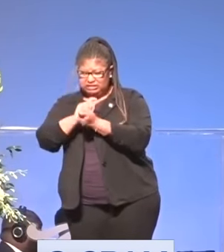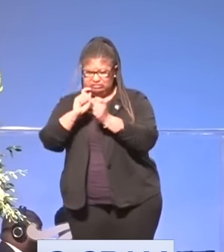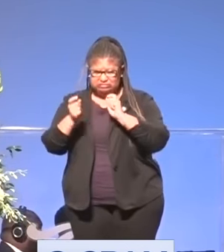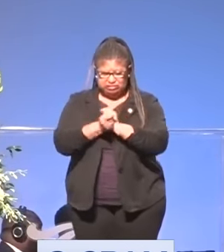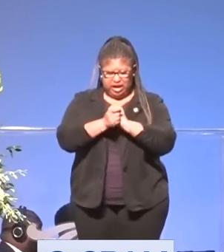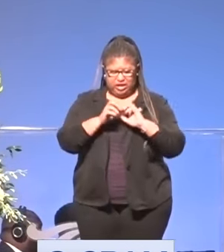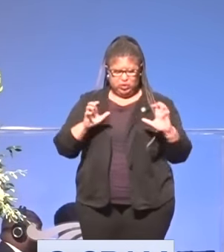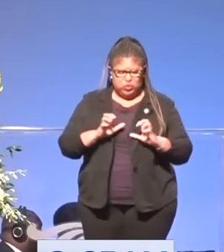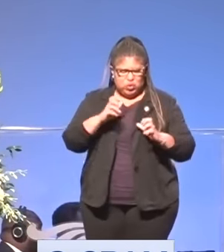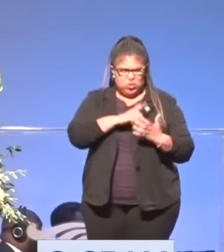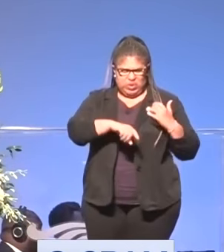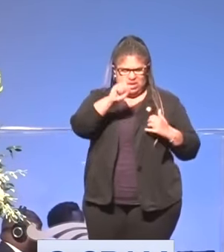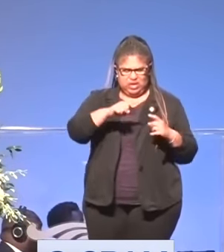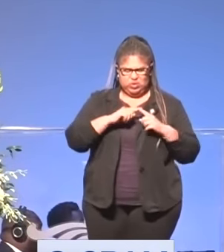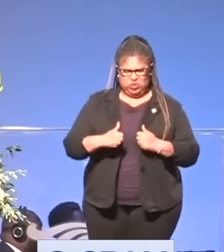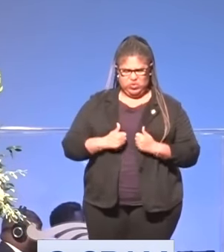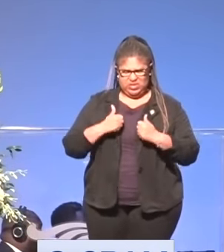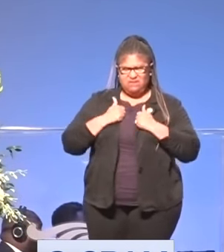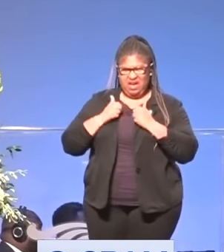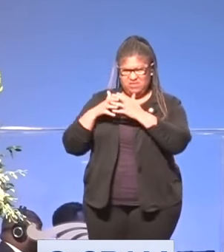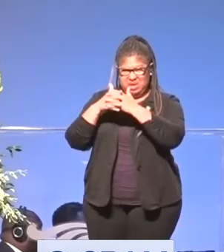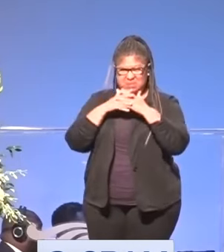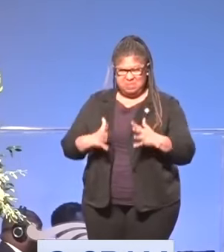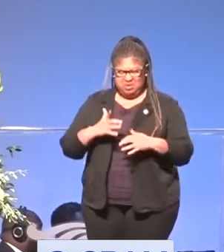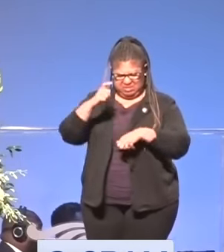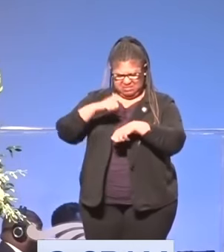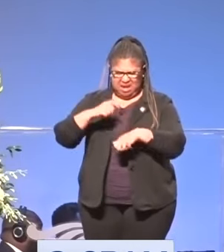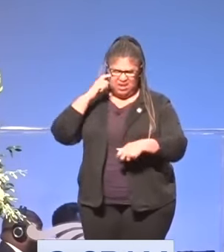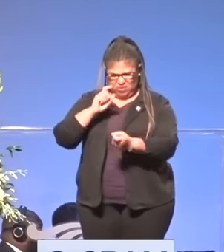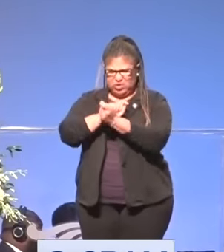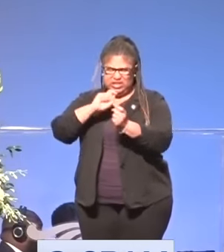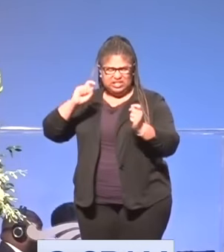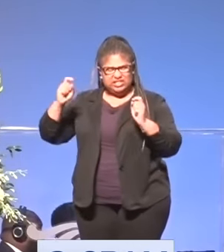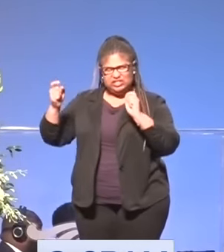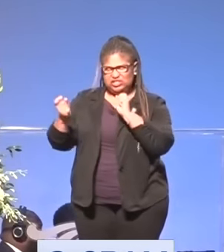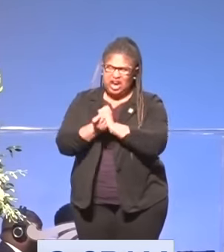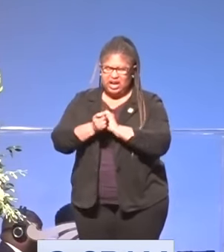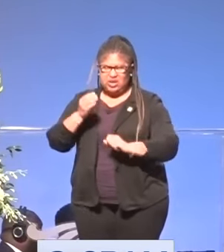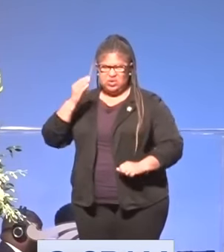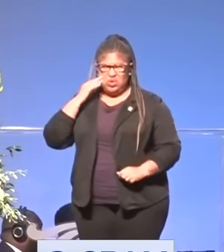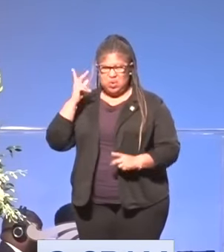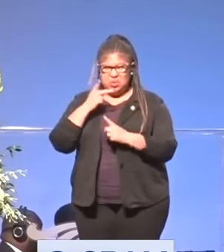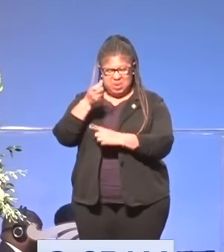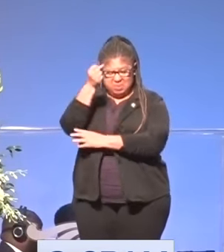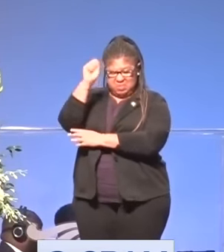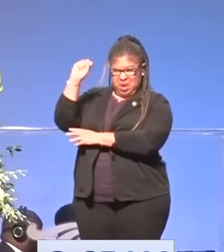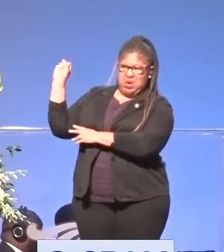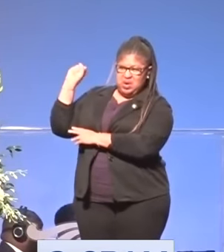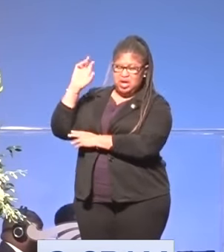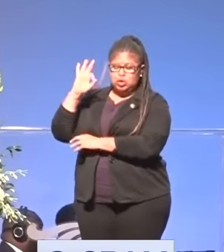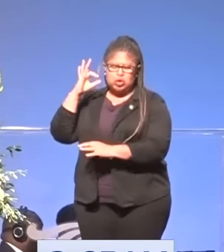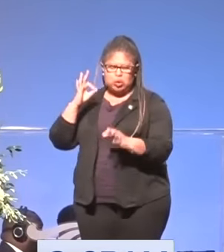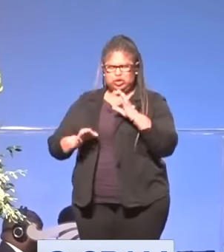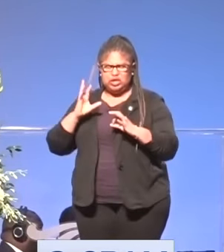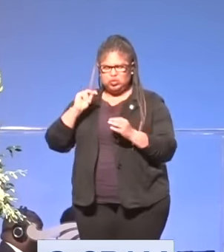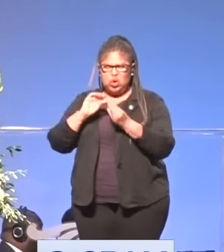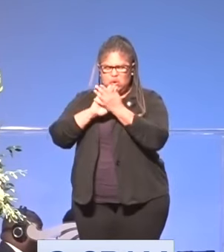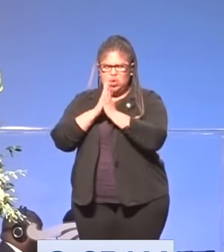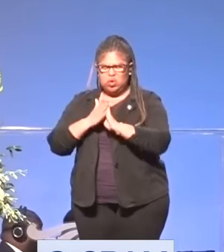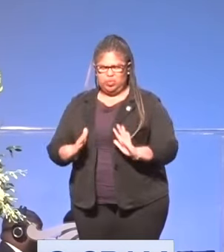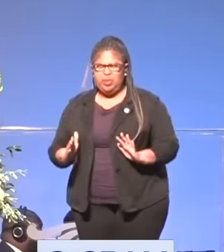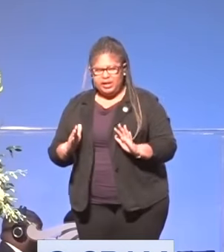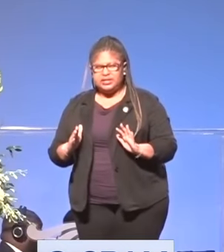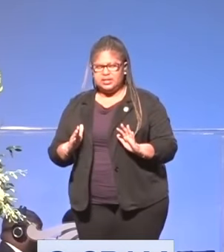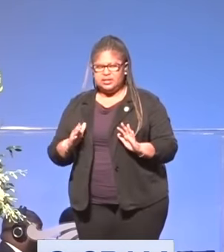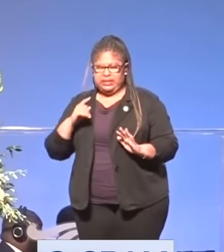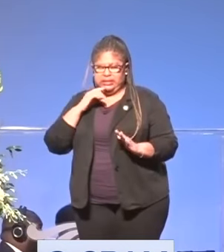America. It is time for a change. Even if it shall begin with more protest, no justice, no peace. My brother and basically my